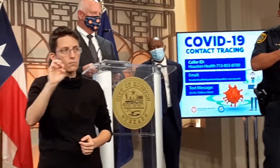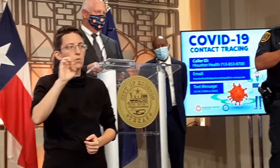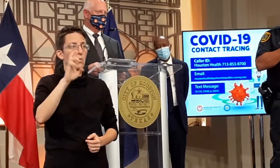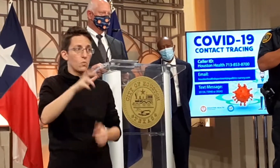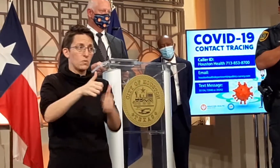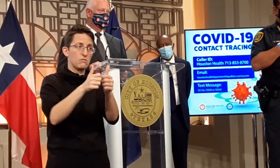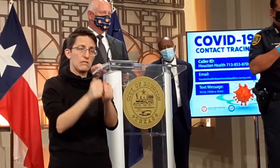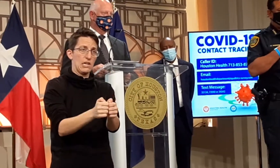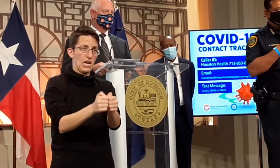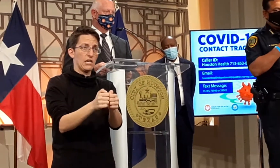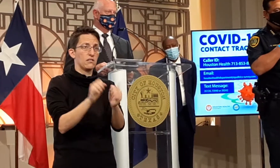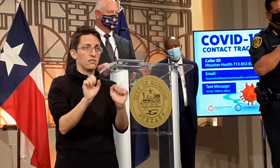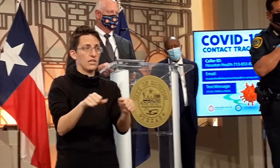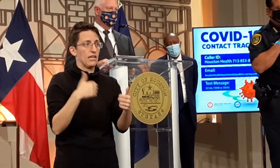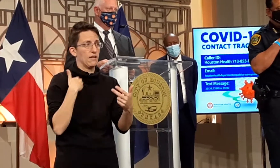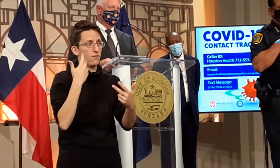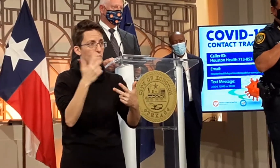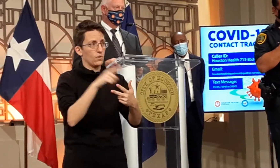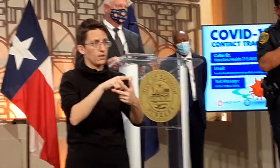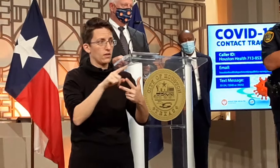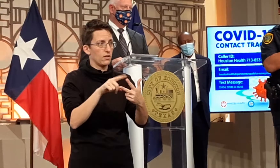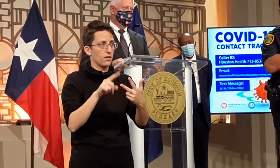a text message from one of three numbers,